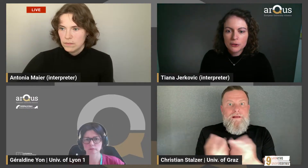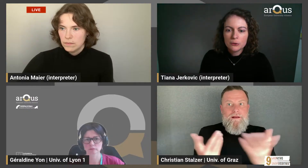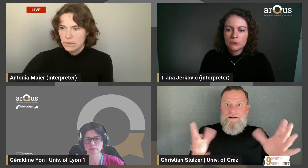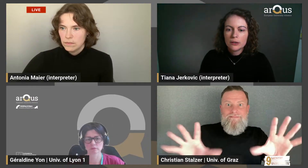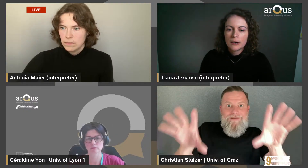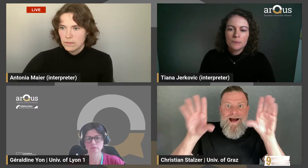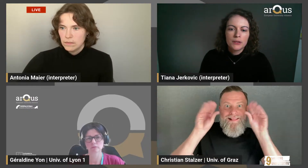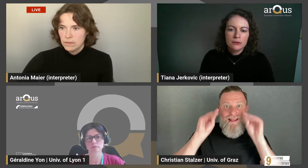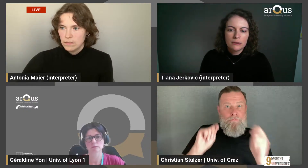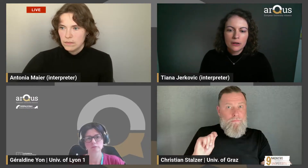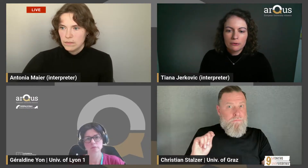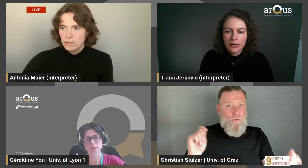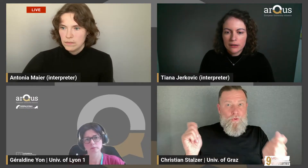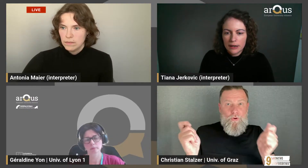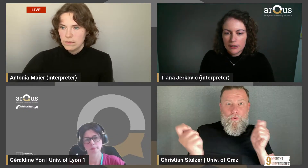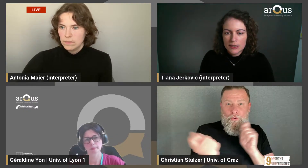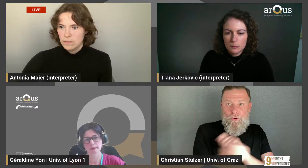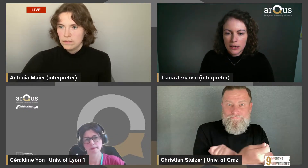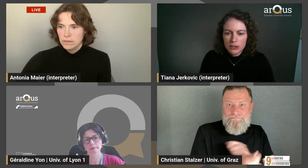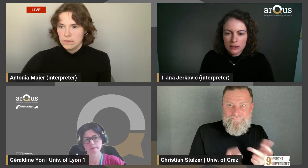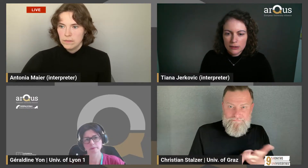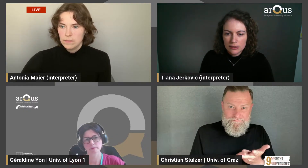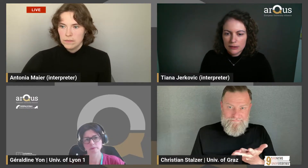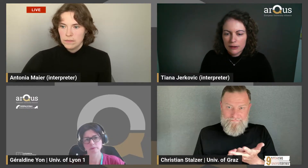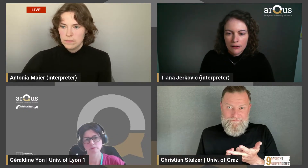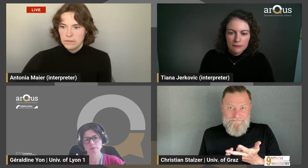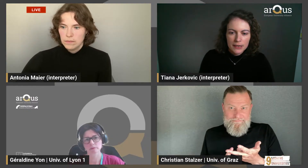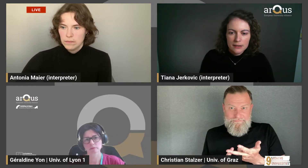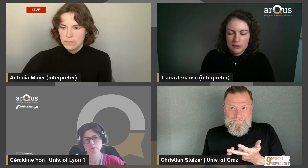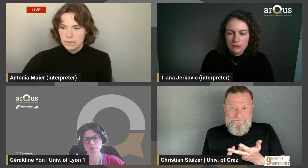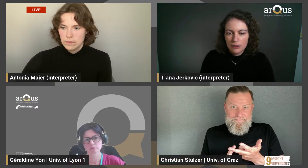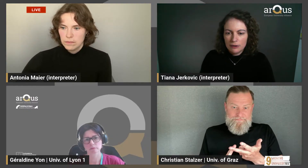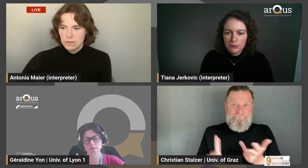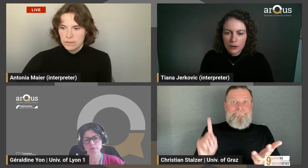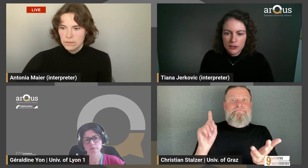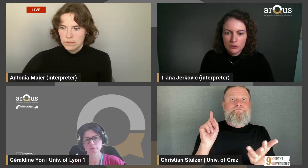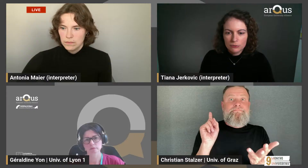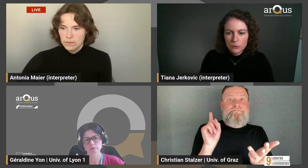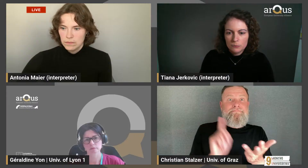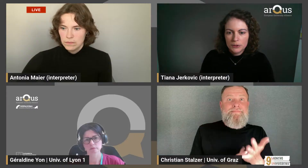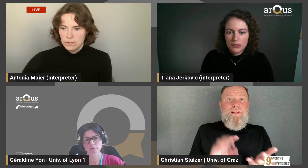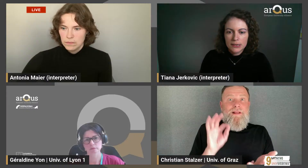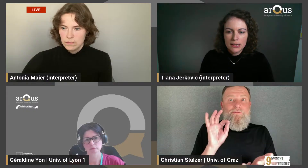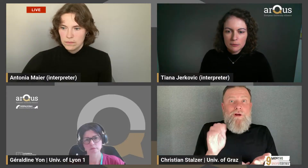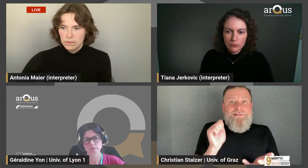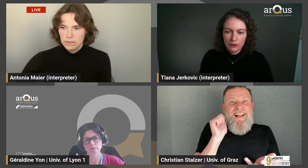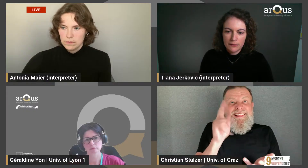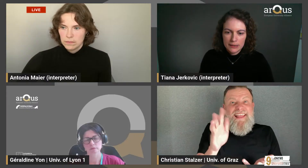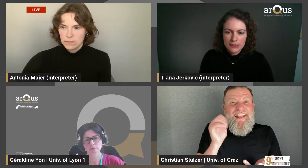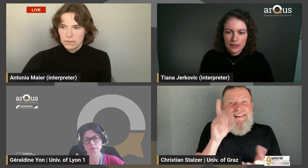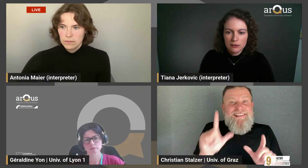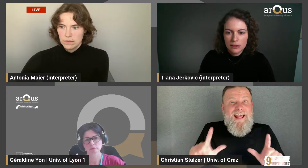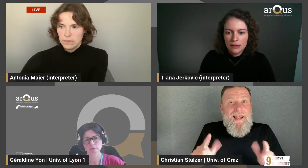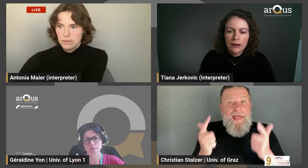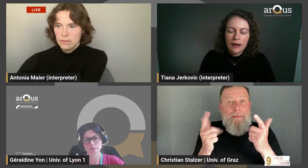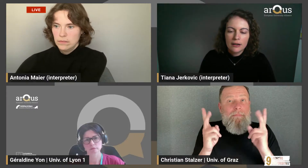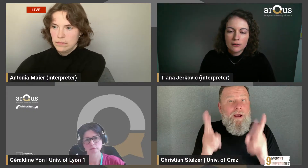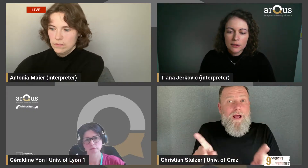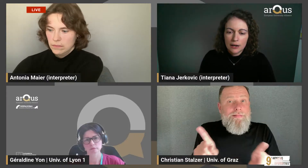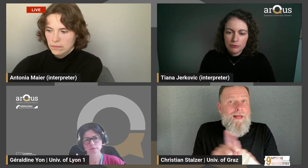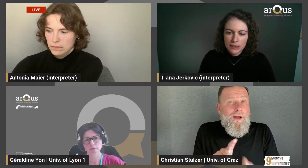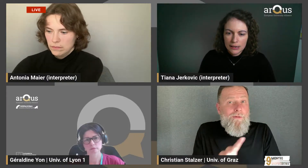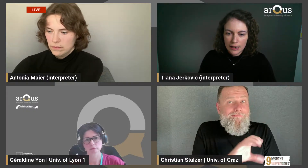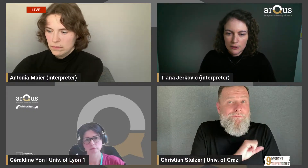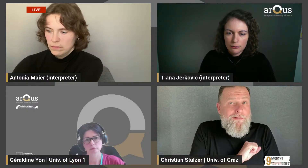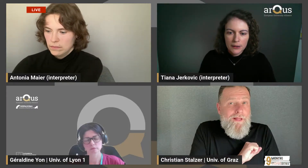of view, you recognize spatial things. If you walk into a room, you can see more things, actually. And also